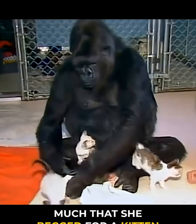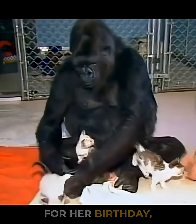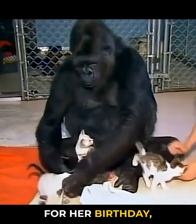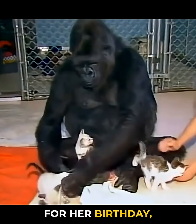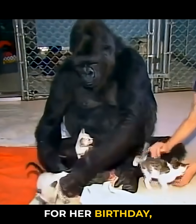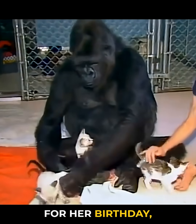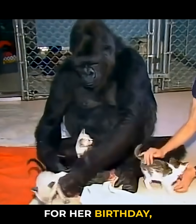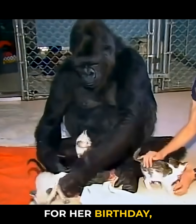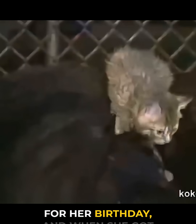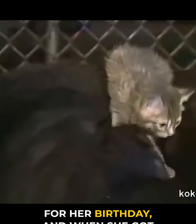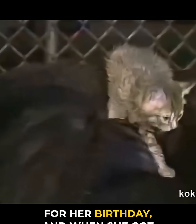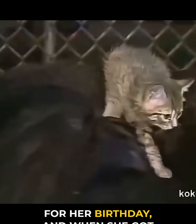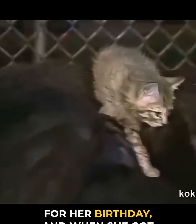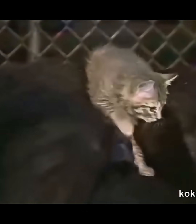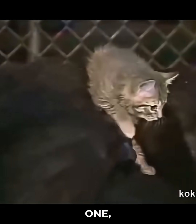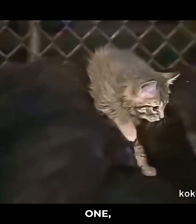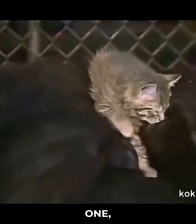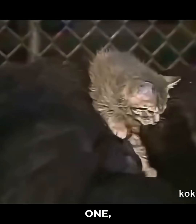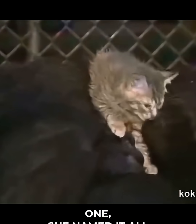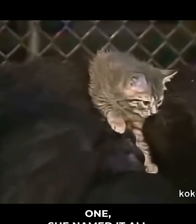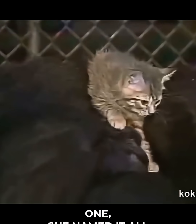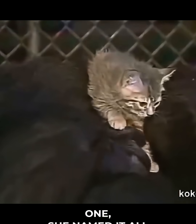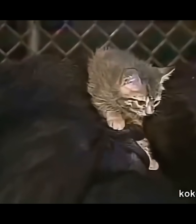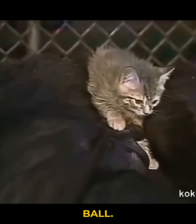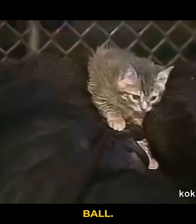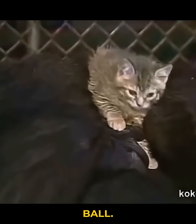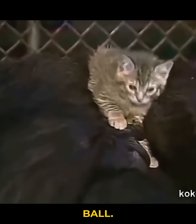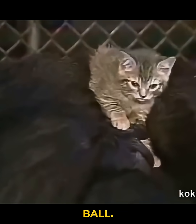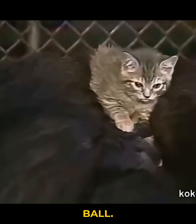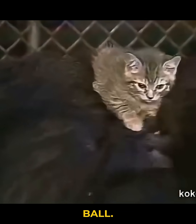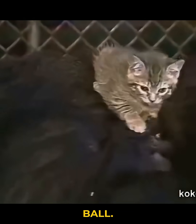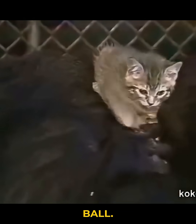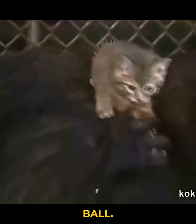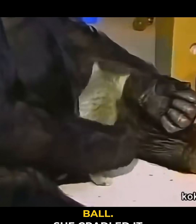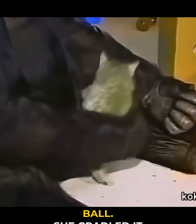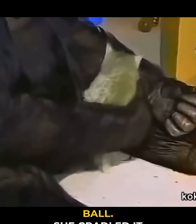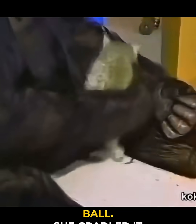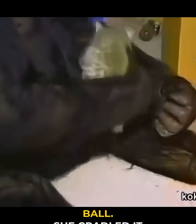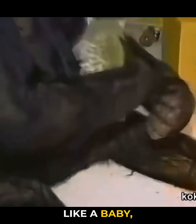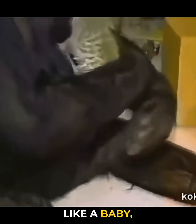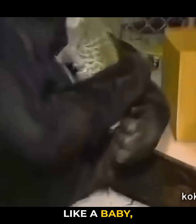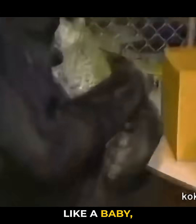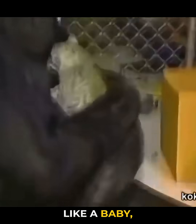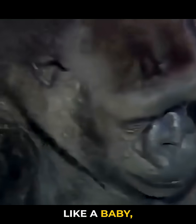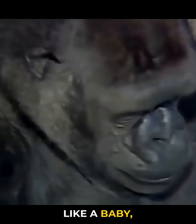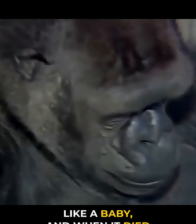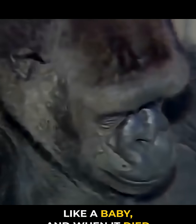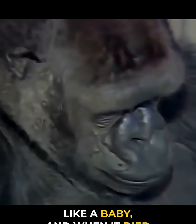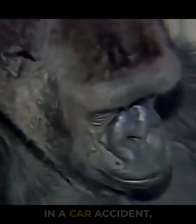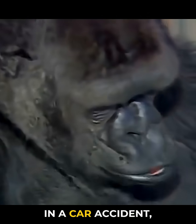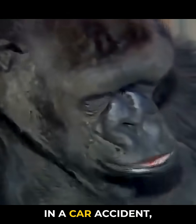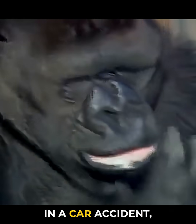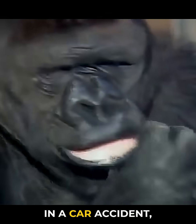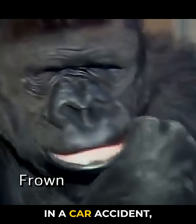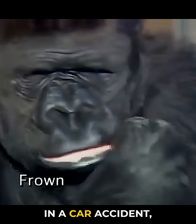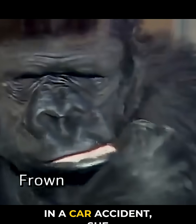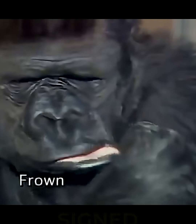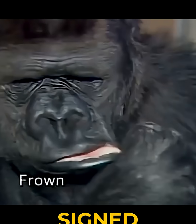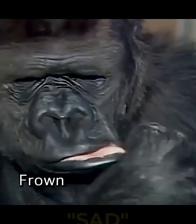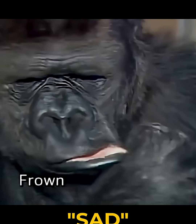for her birthday, and when she got one, she named it All Ball. She cradled it like a baby, and when it died in a car accident, she signed